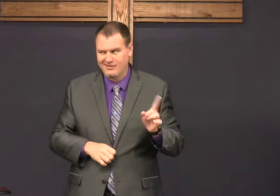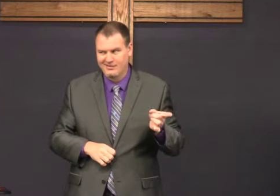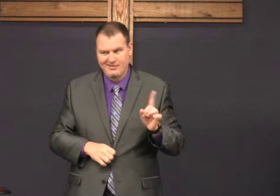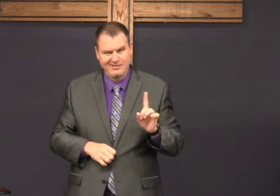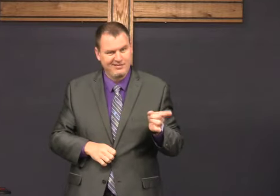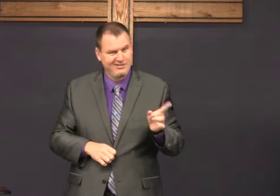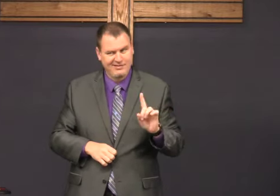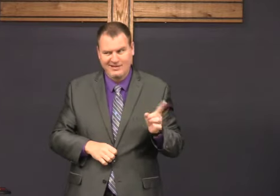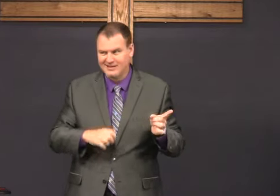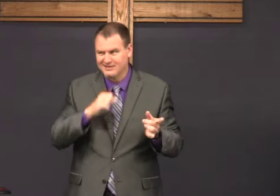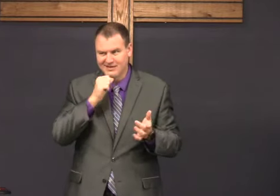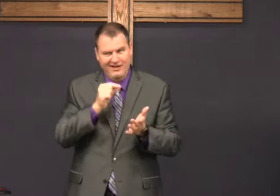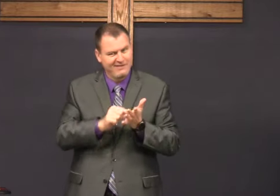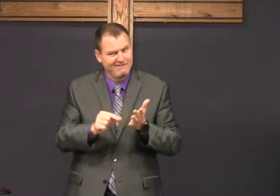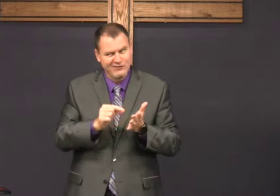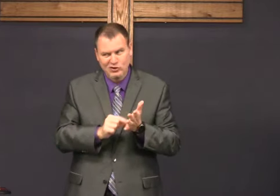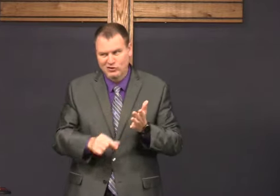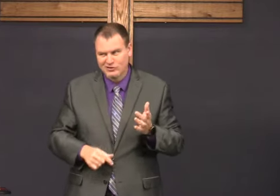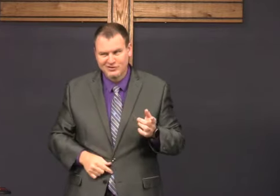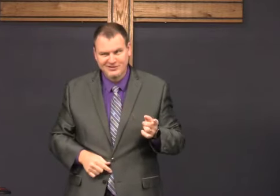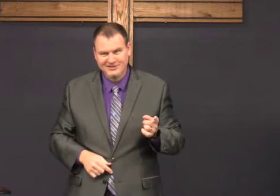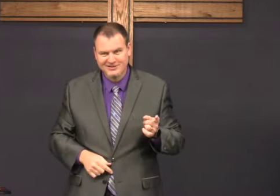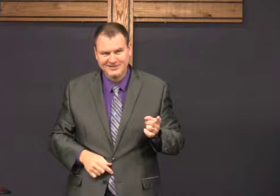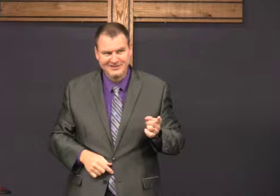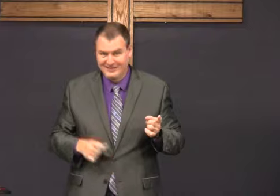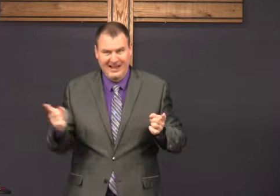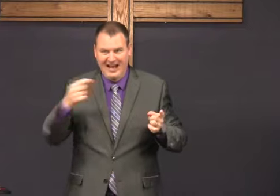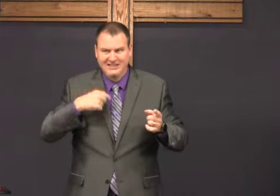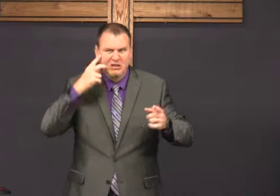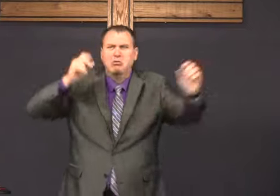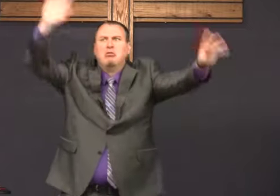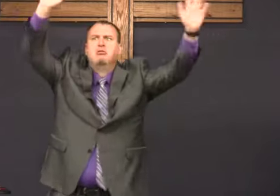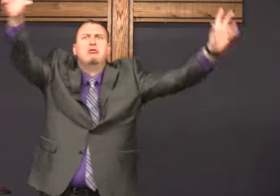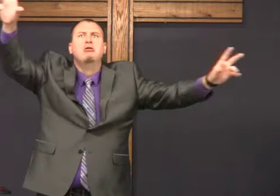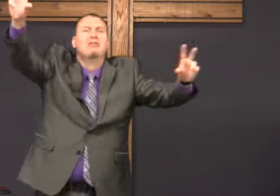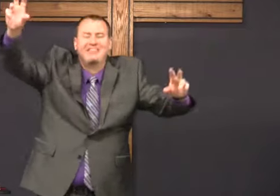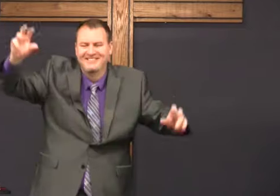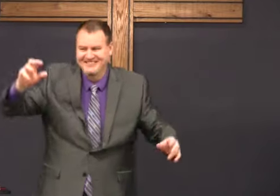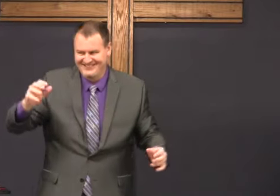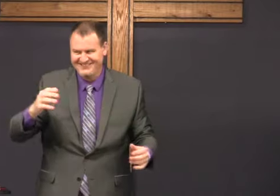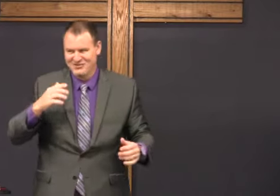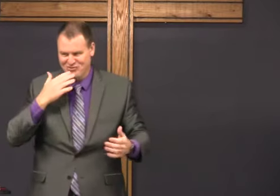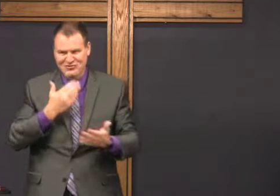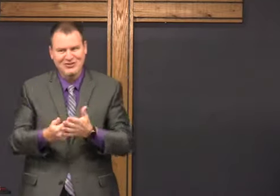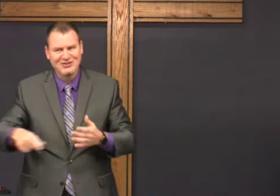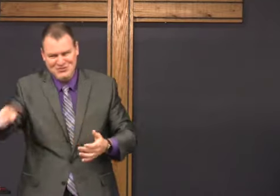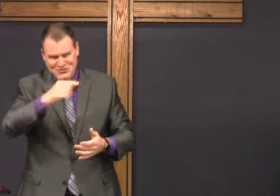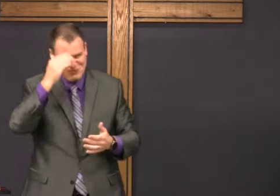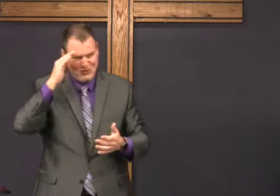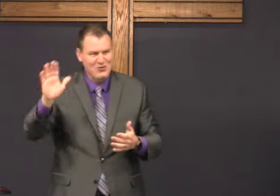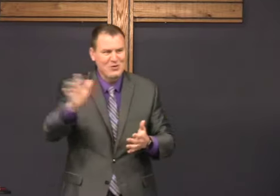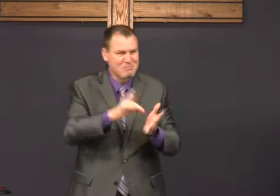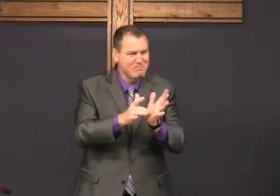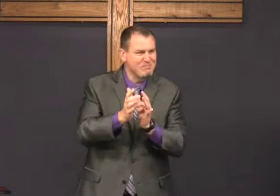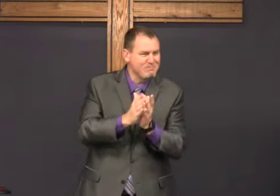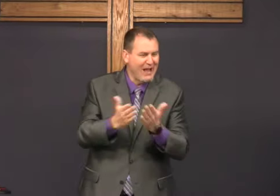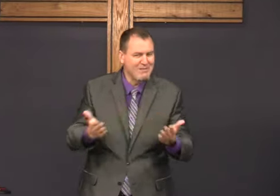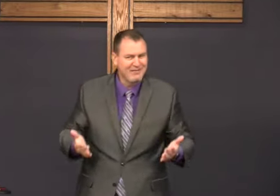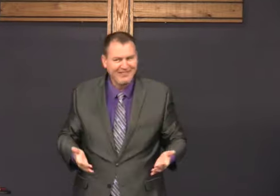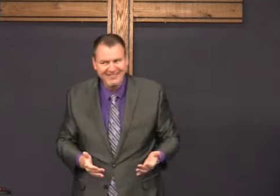No, doesn't say that. That's not the verse. I see people say, no, that's good. You know that. You know your